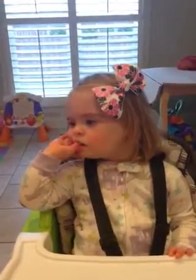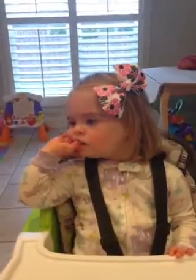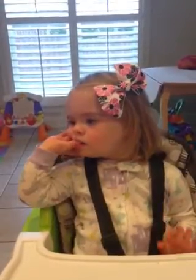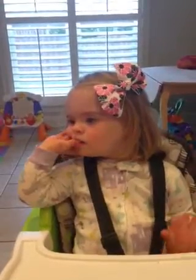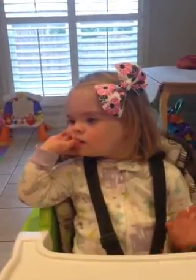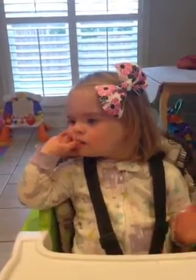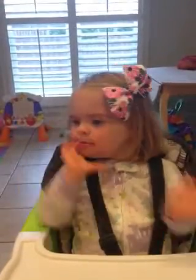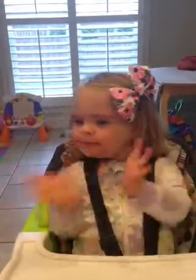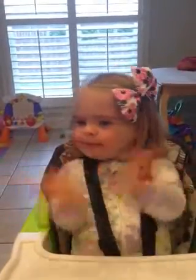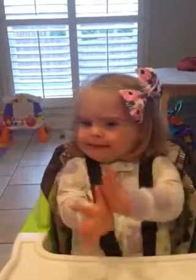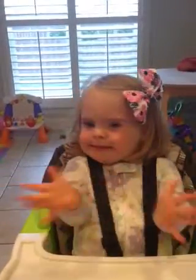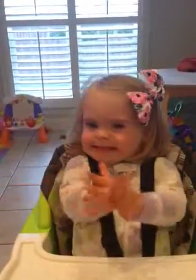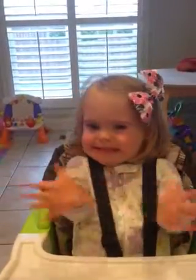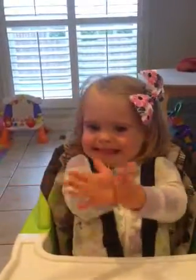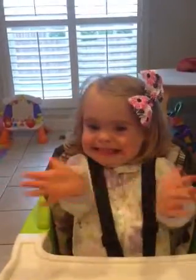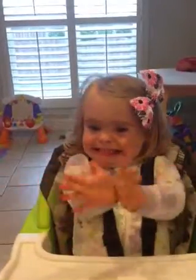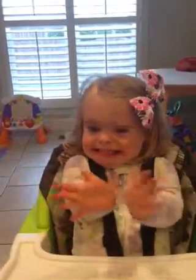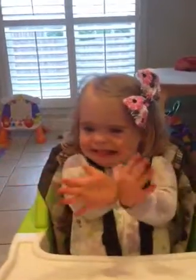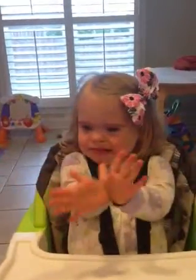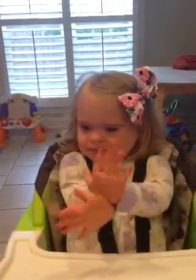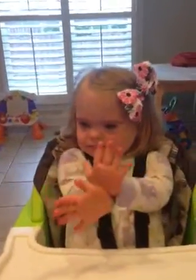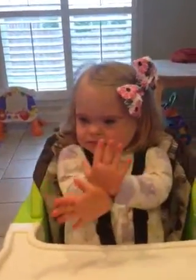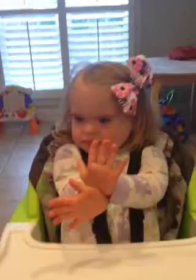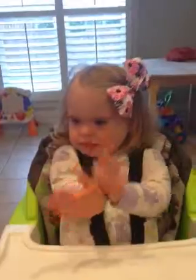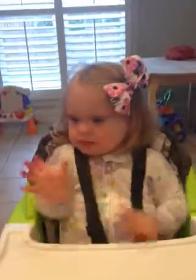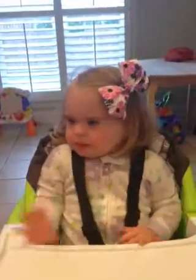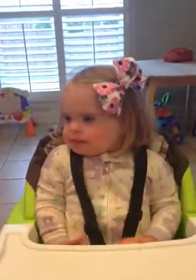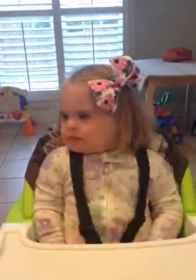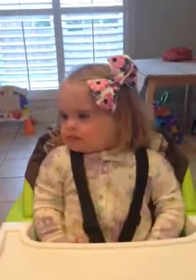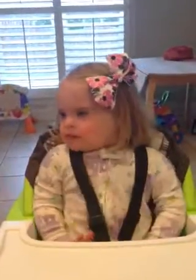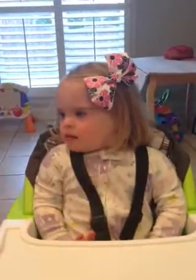stop? Good. And then when you